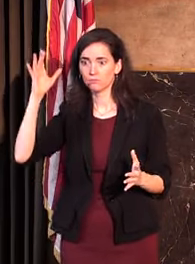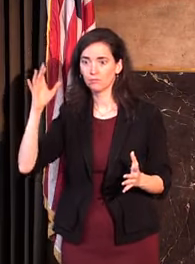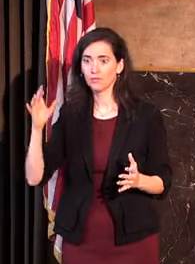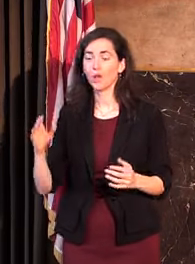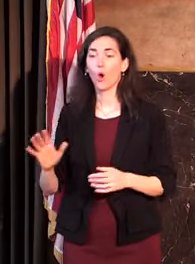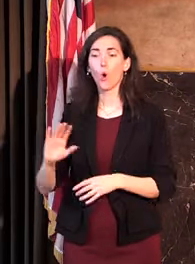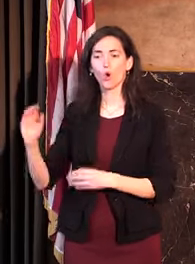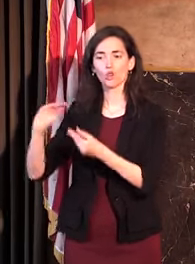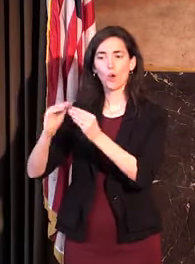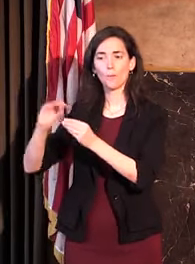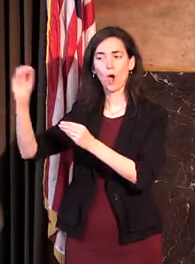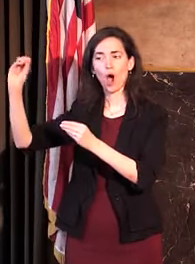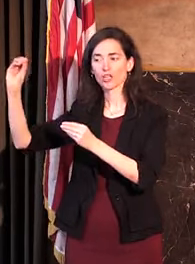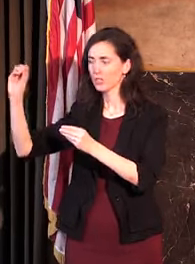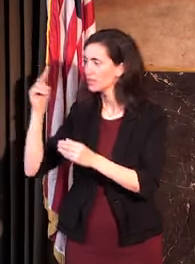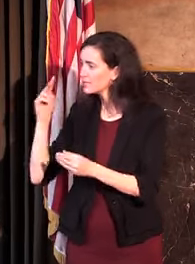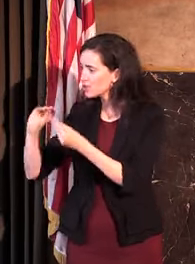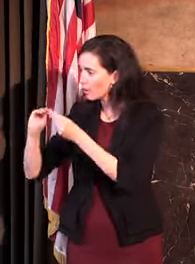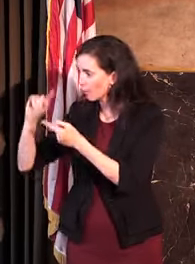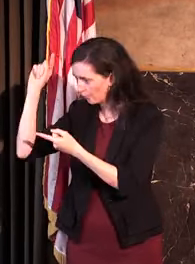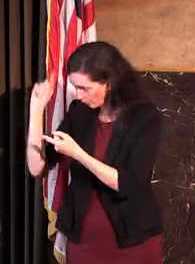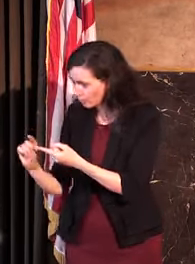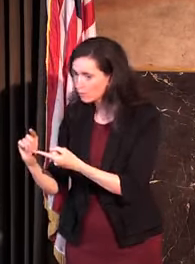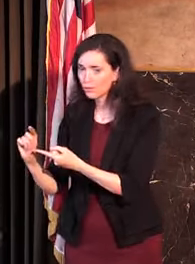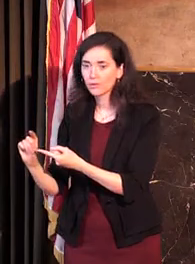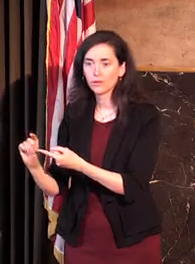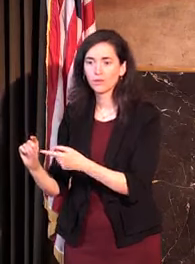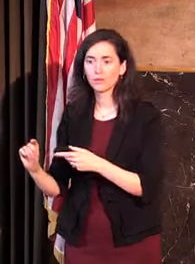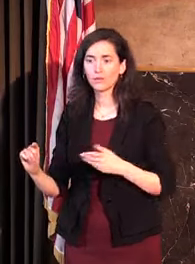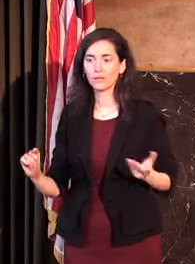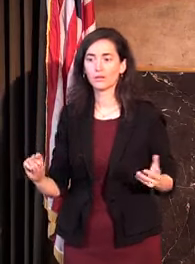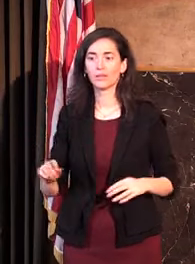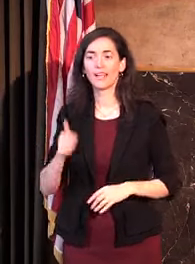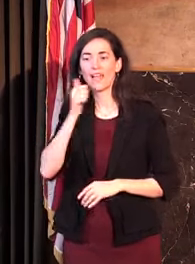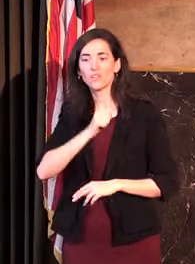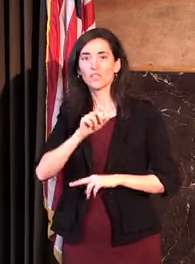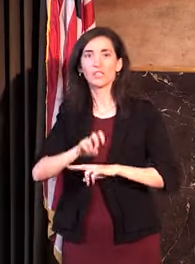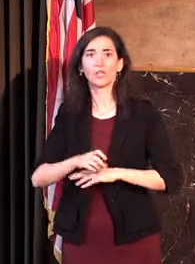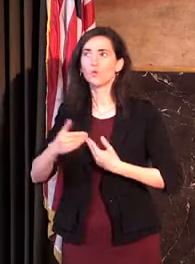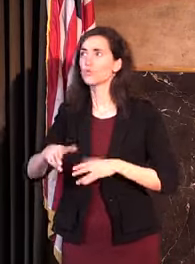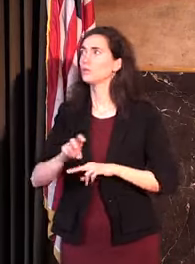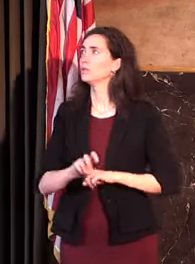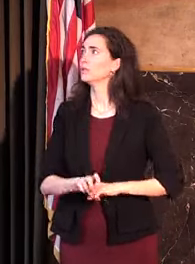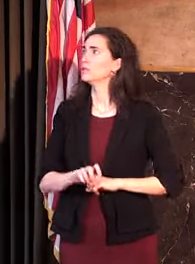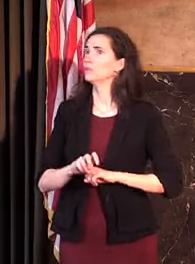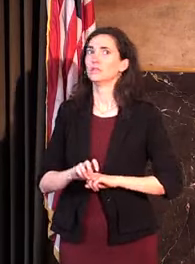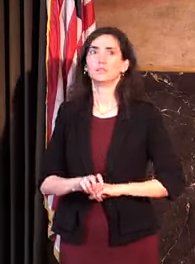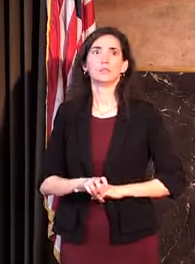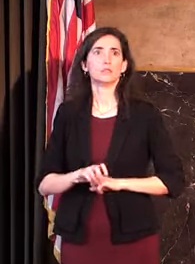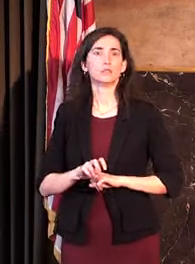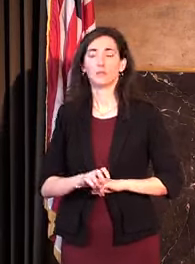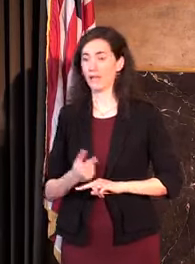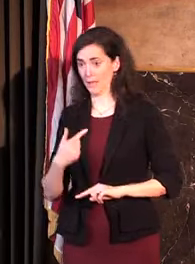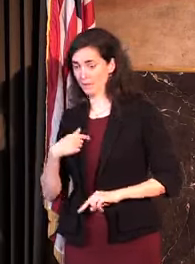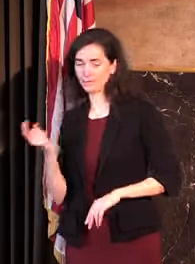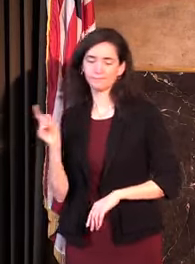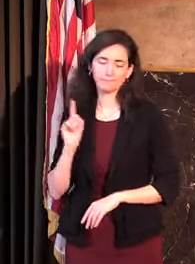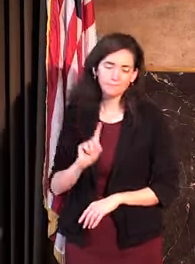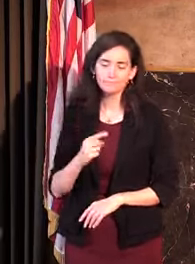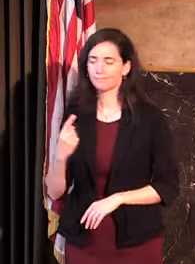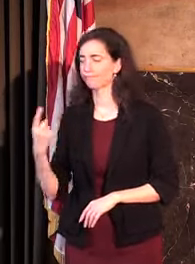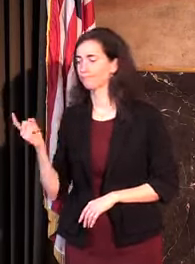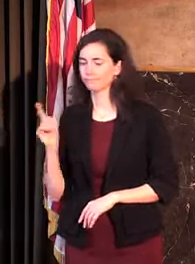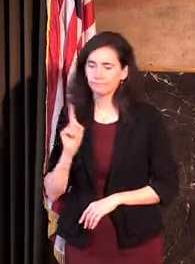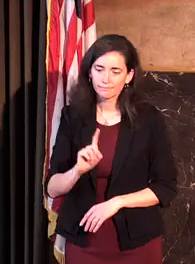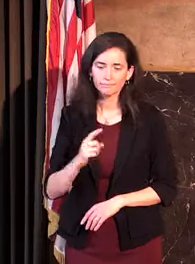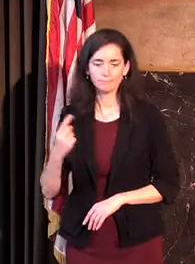oxygen levels. And to go in their room day after day, and sit with them and hear their stories